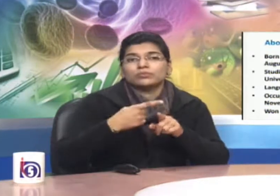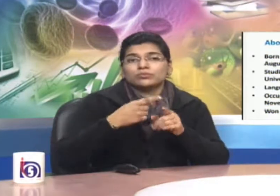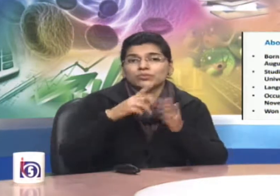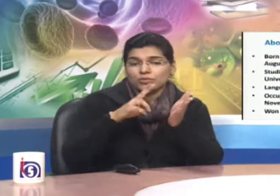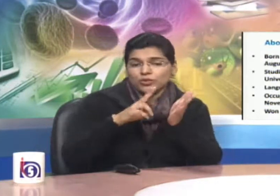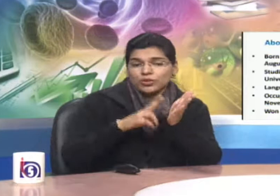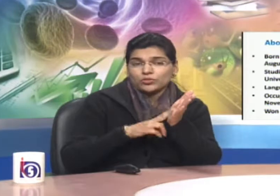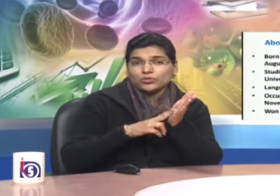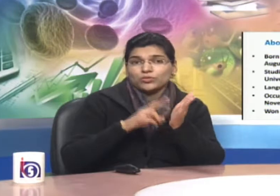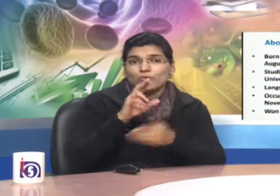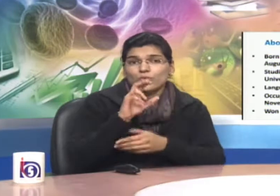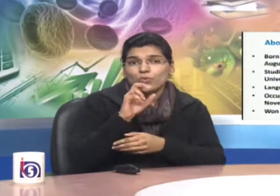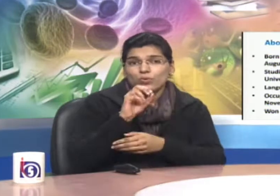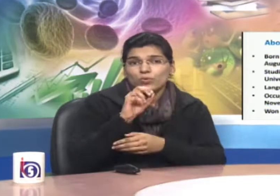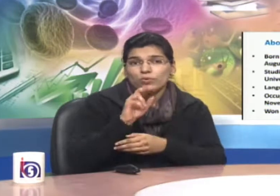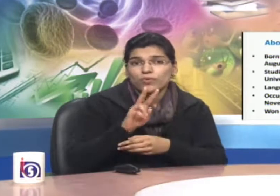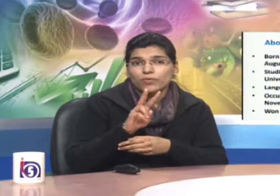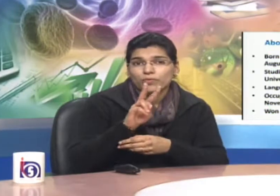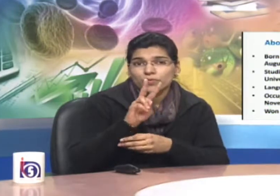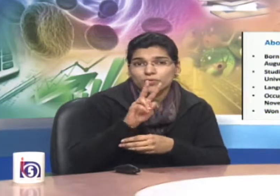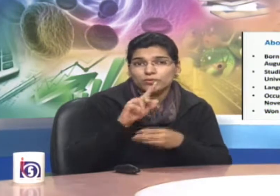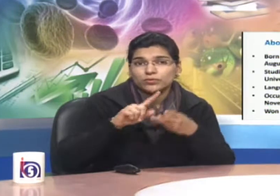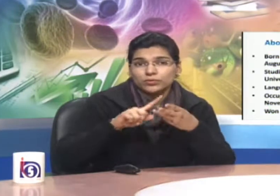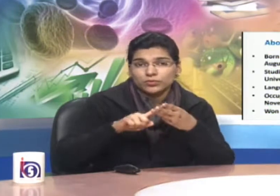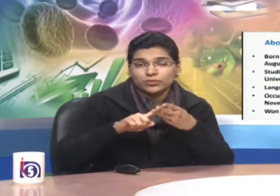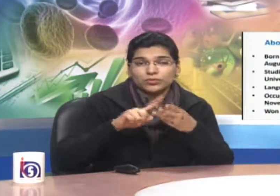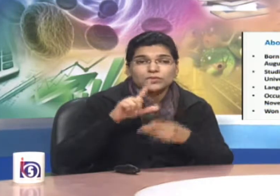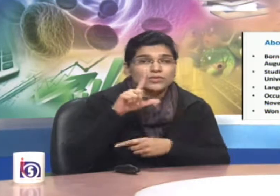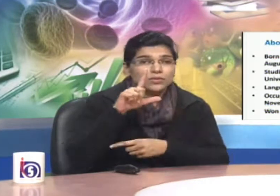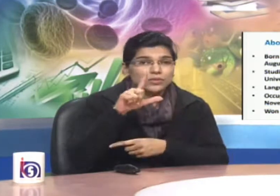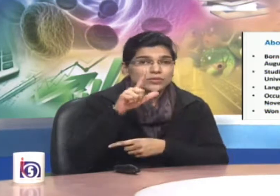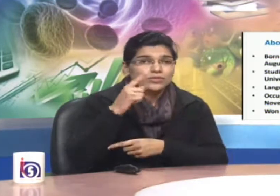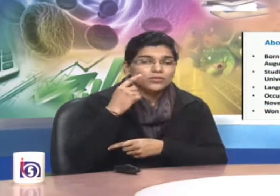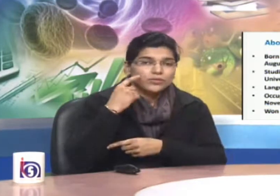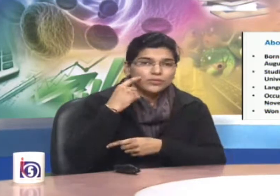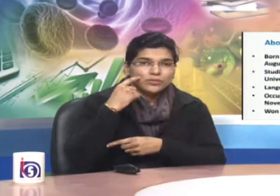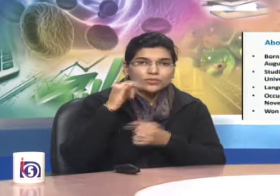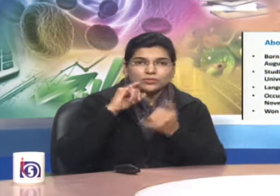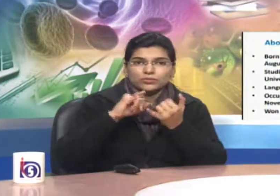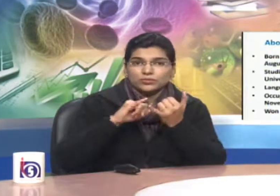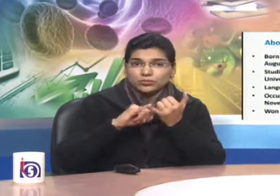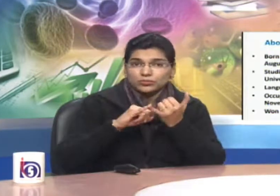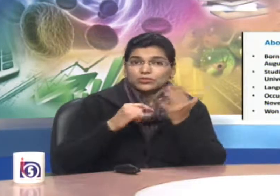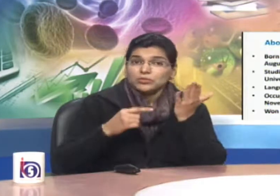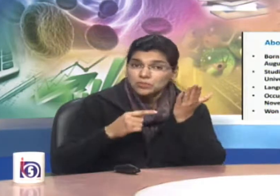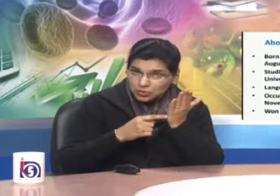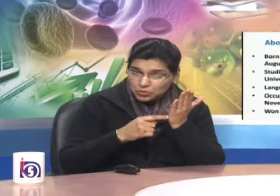he was a short story writer and a novelist.